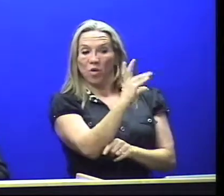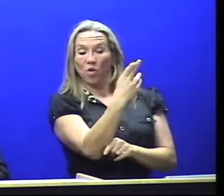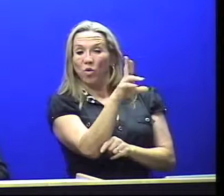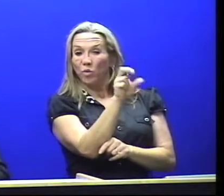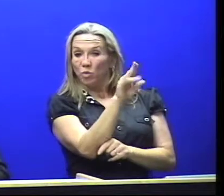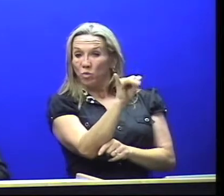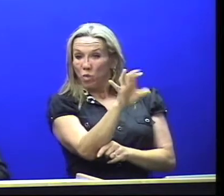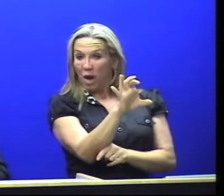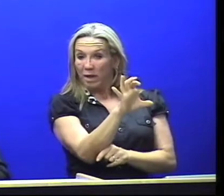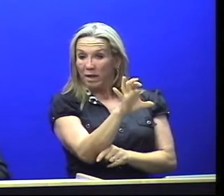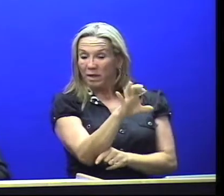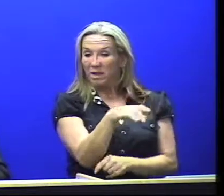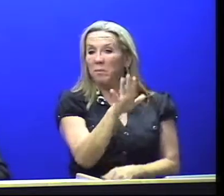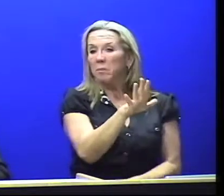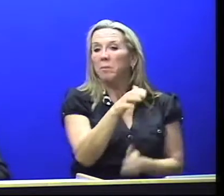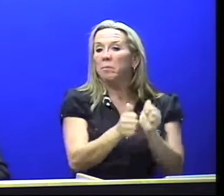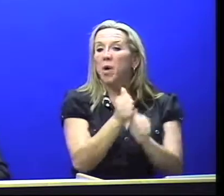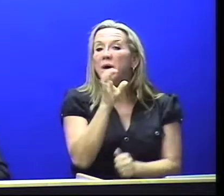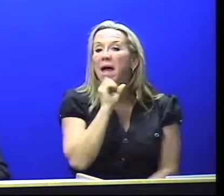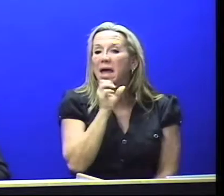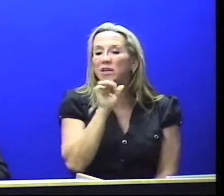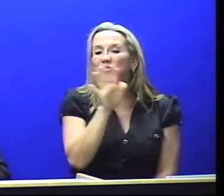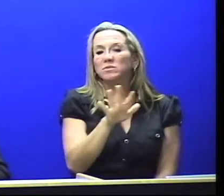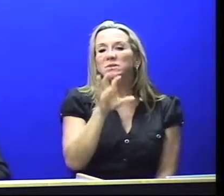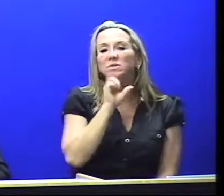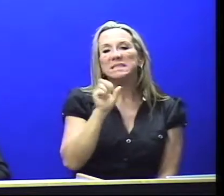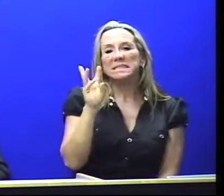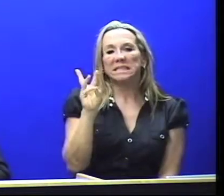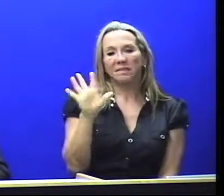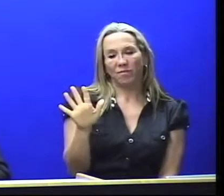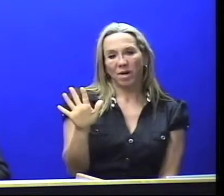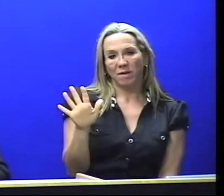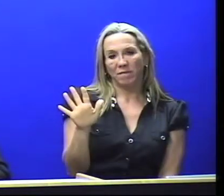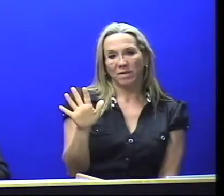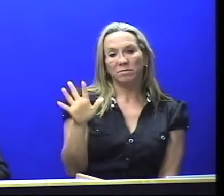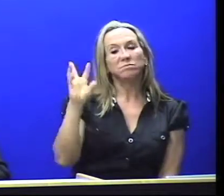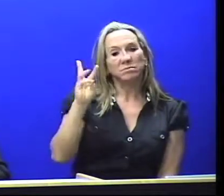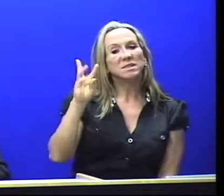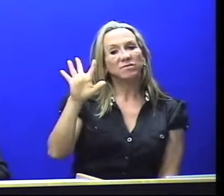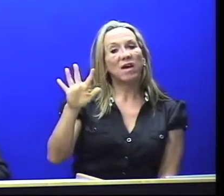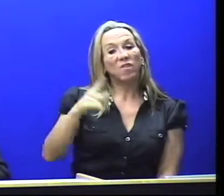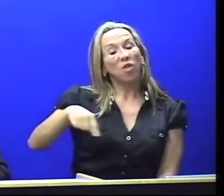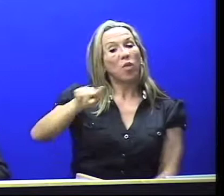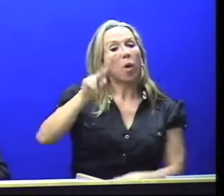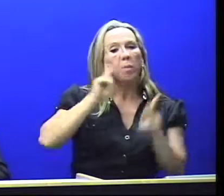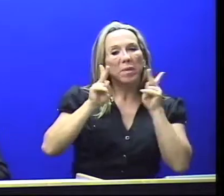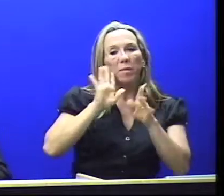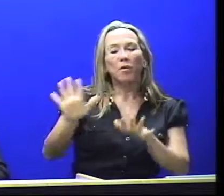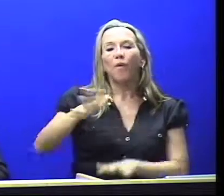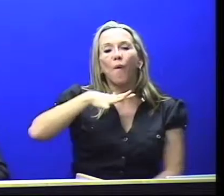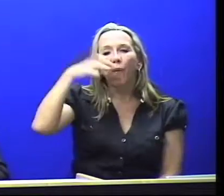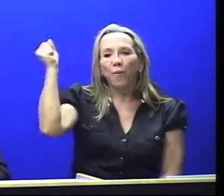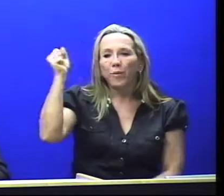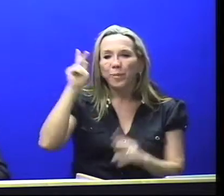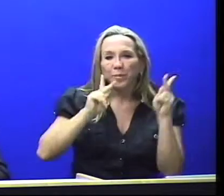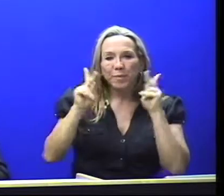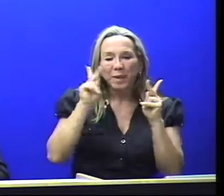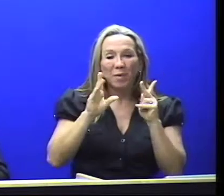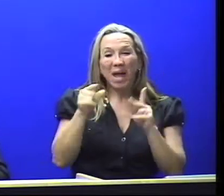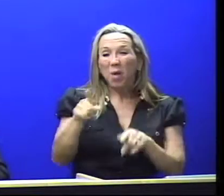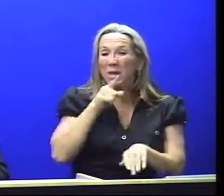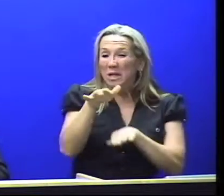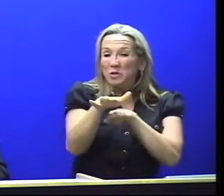is 65. So they're older people, and because it's so